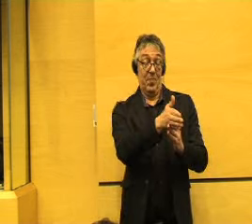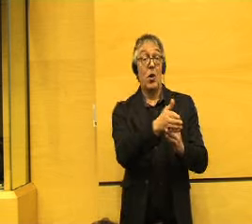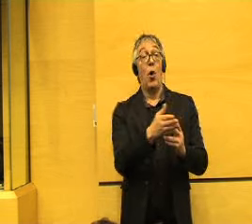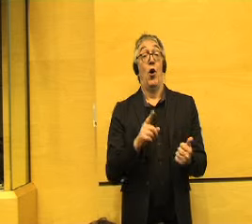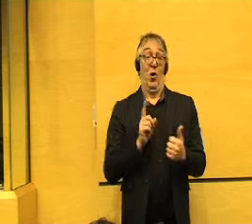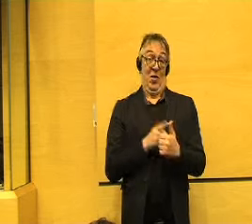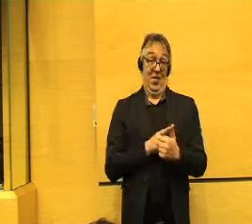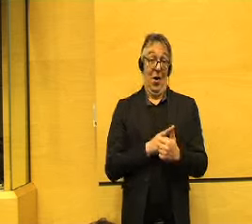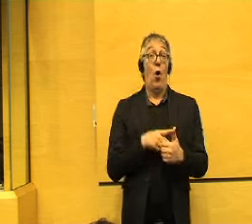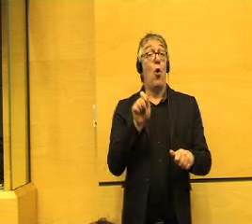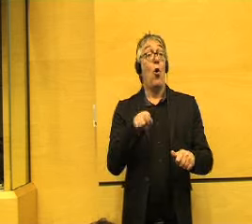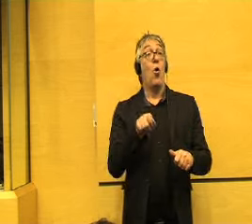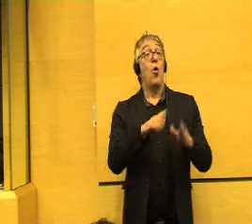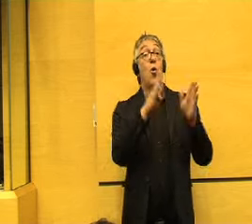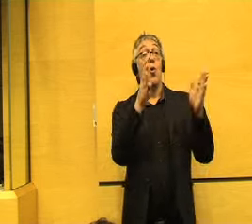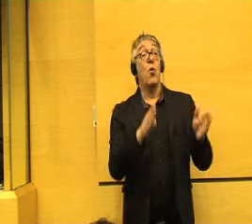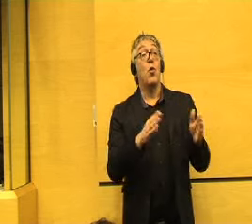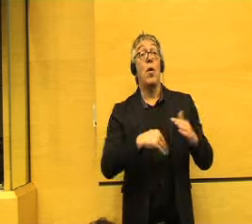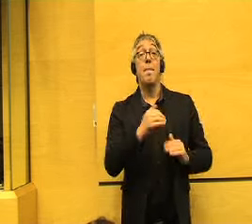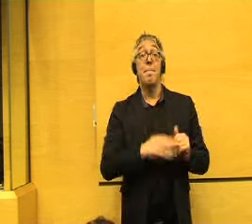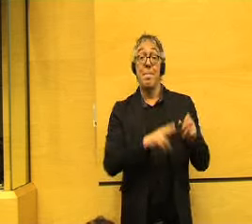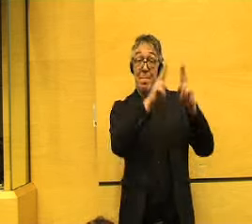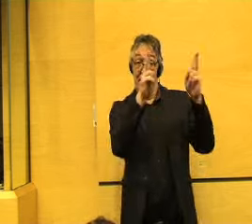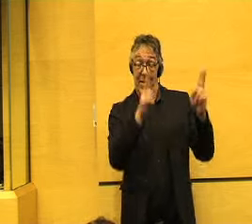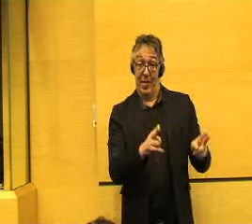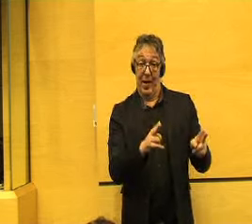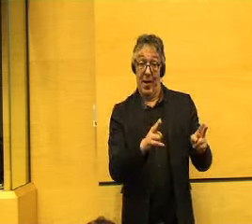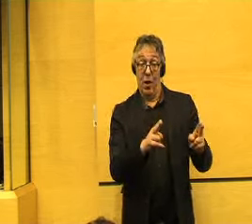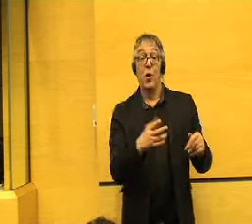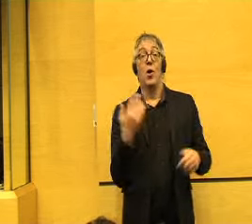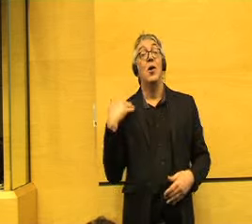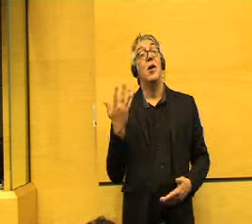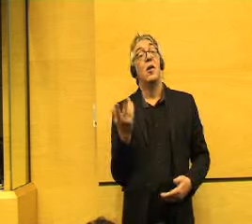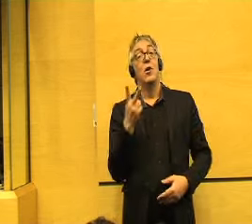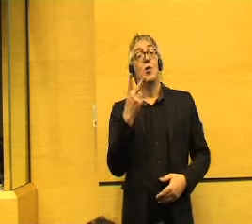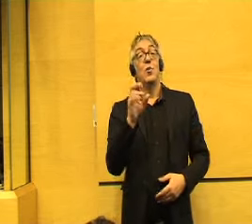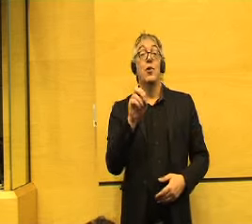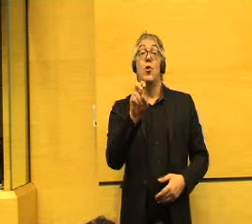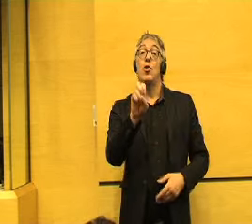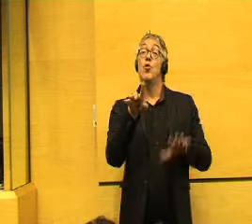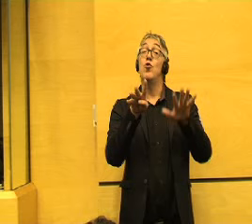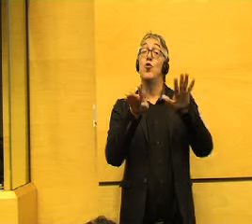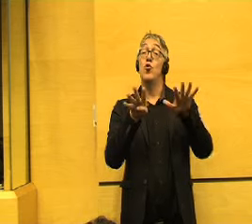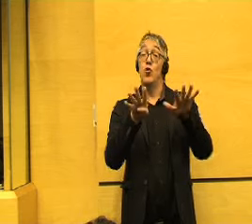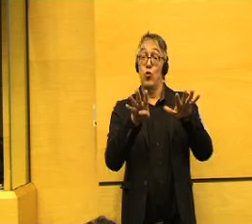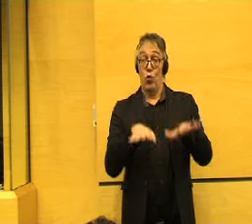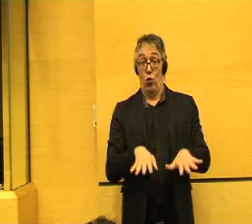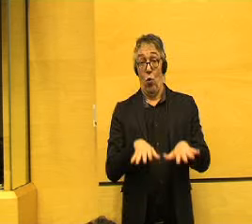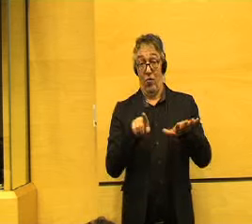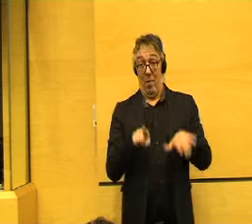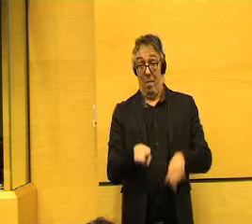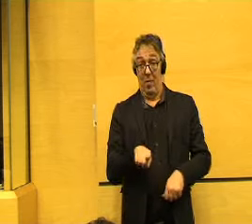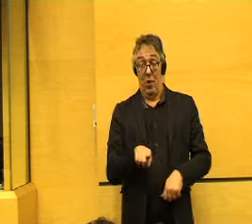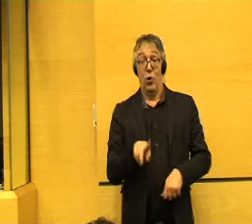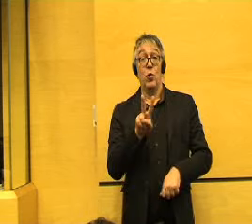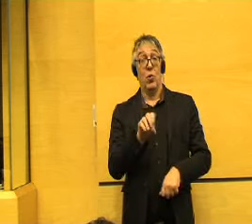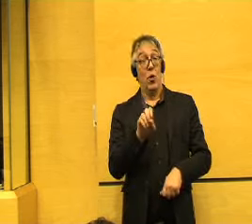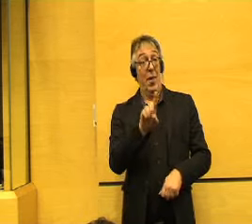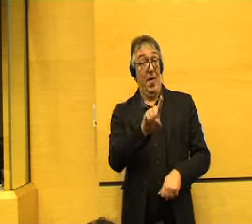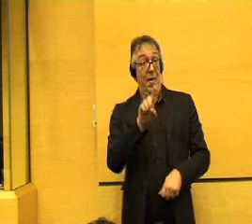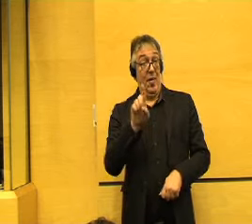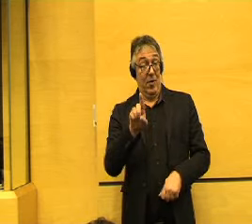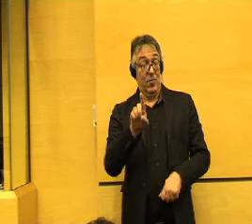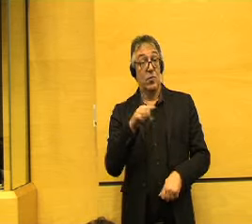building, according to Cabinet resolutions on 20 November 2011, all government agencies